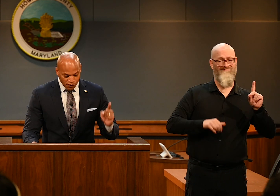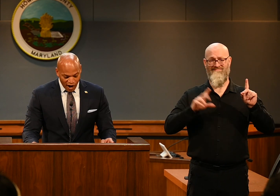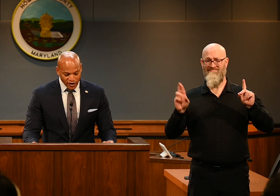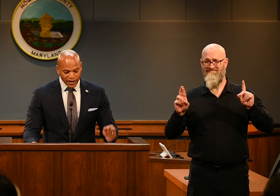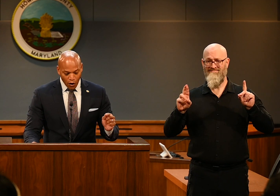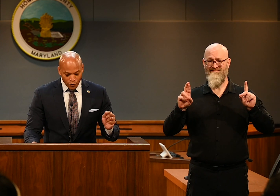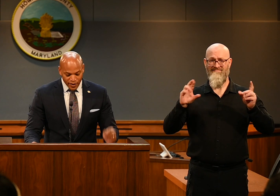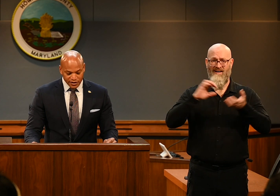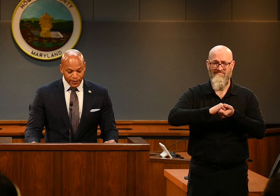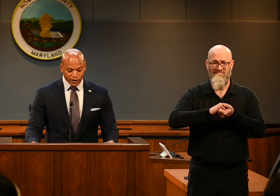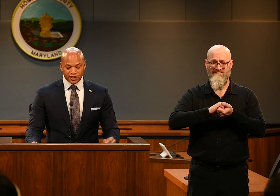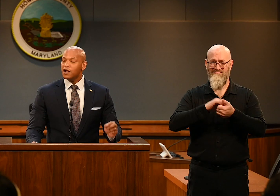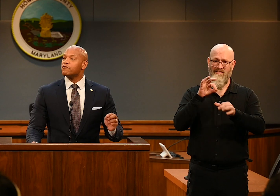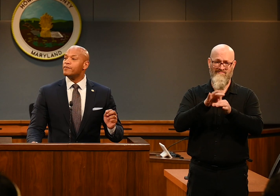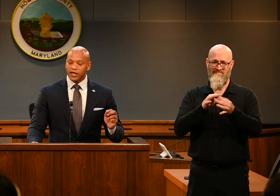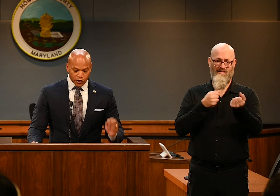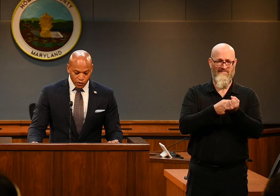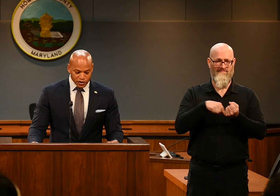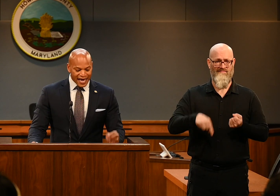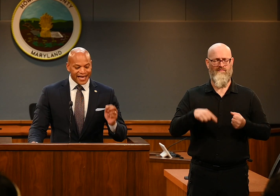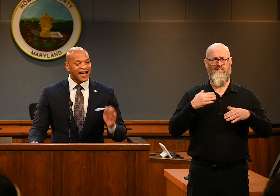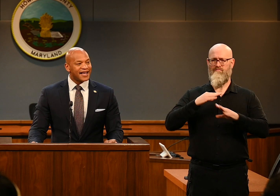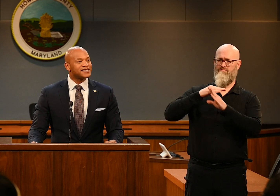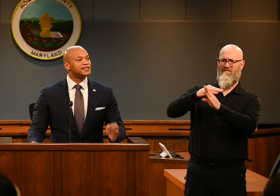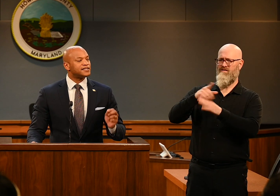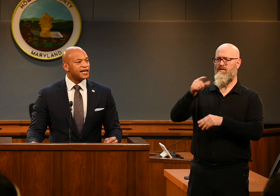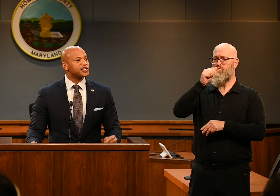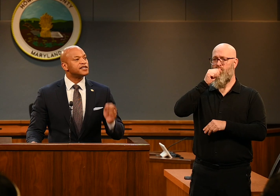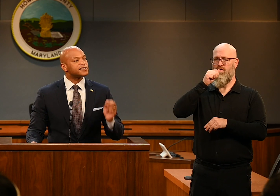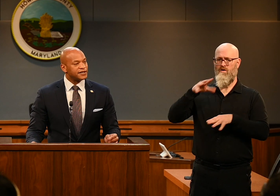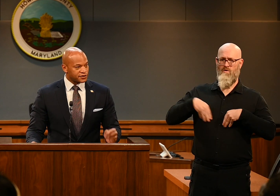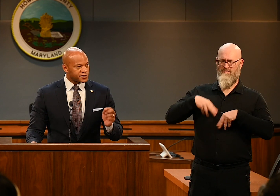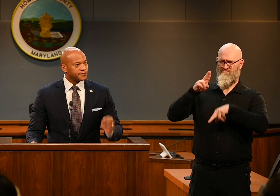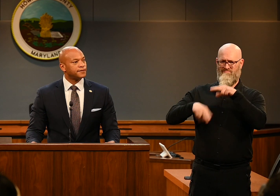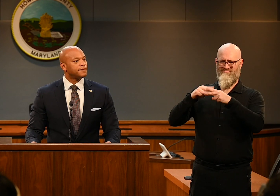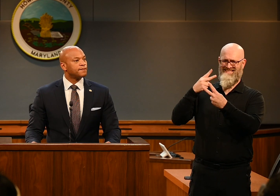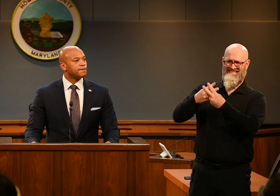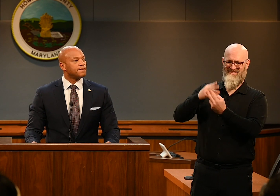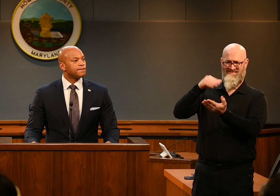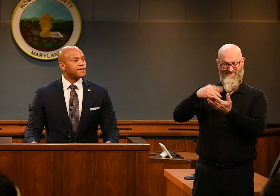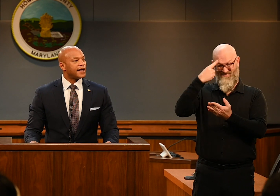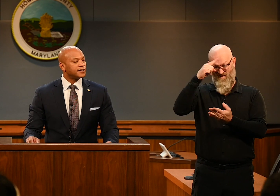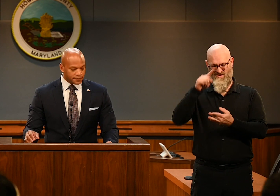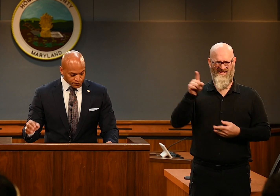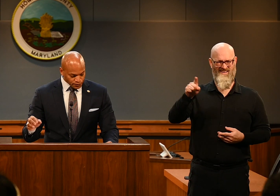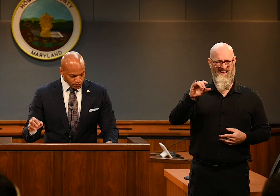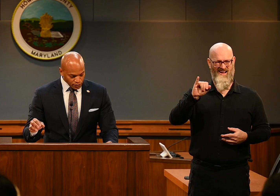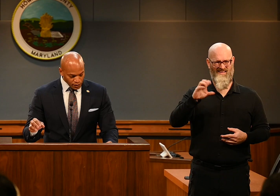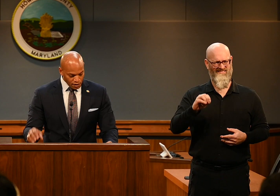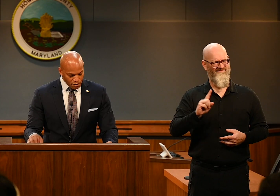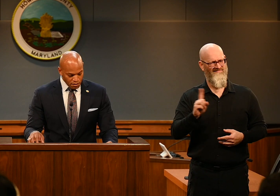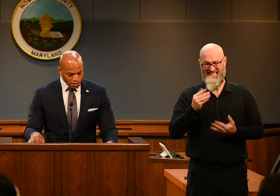prohibit privately owned buildings from being used as ICE detention centers. That